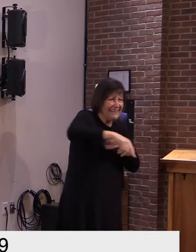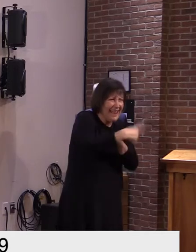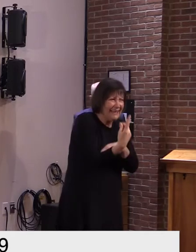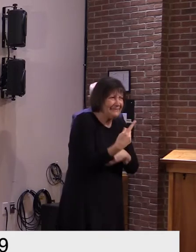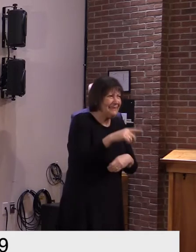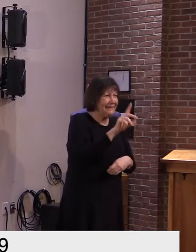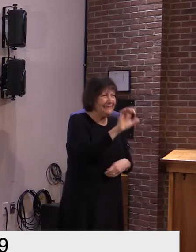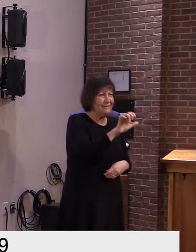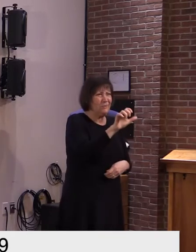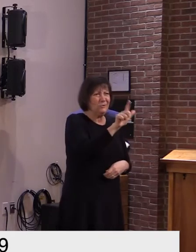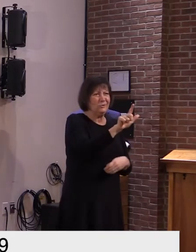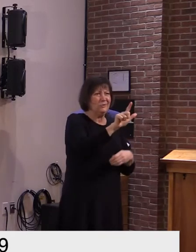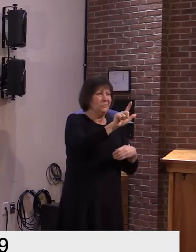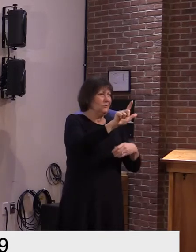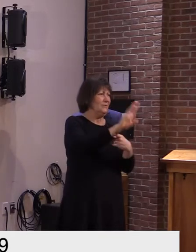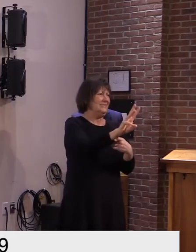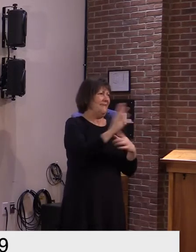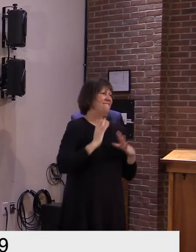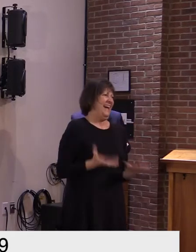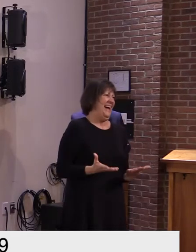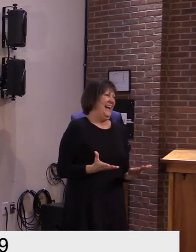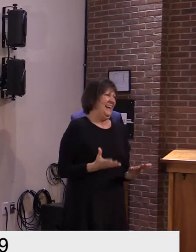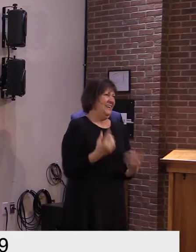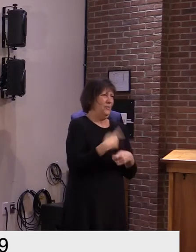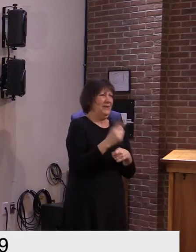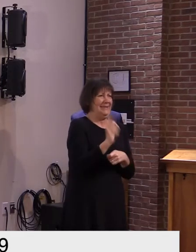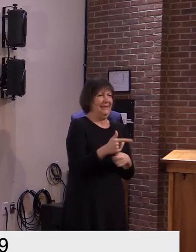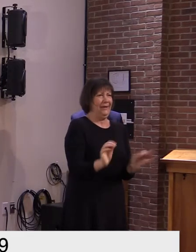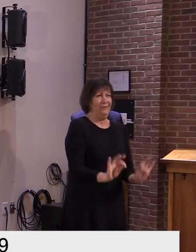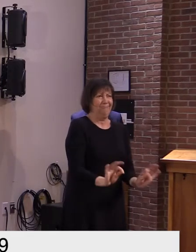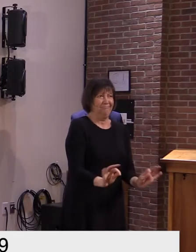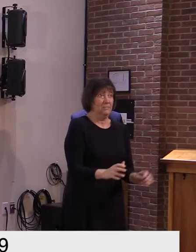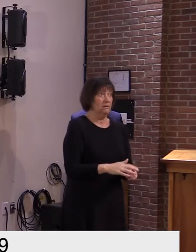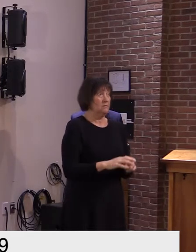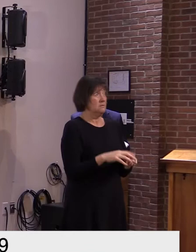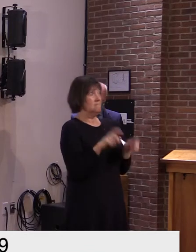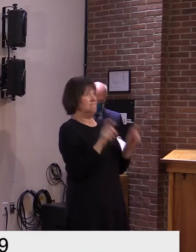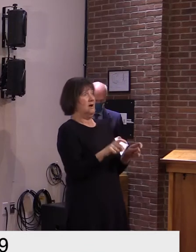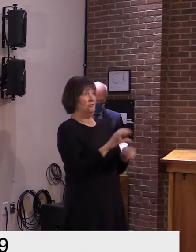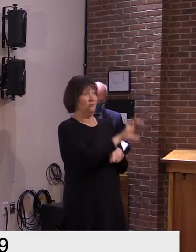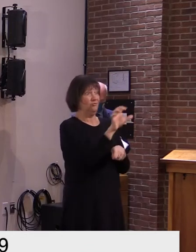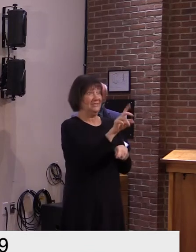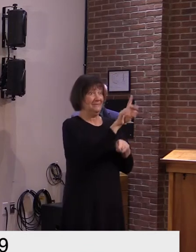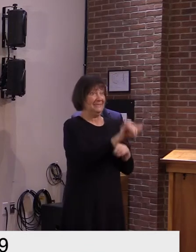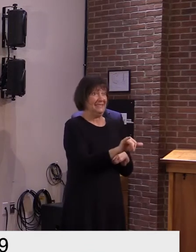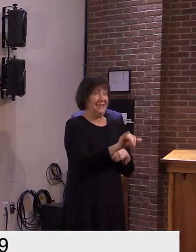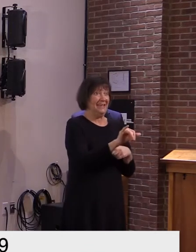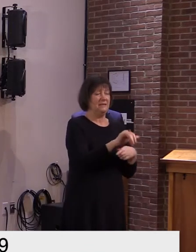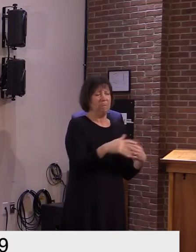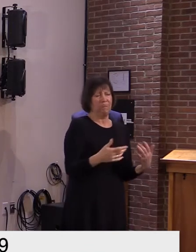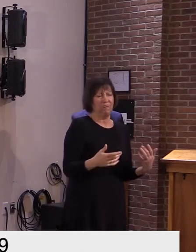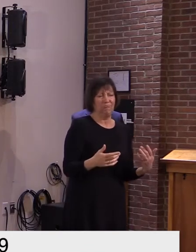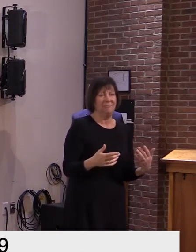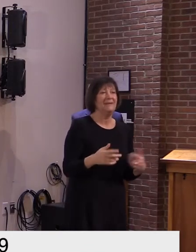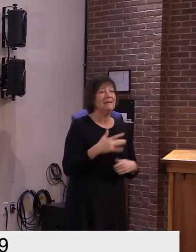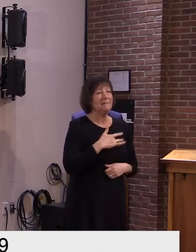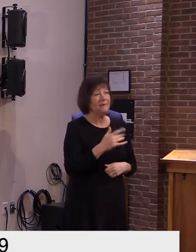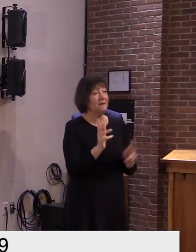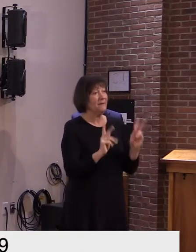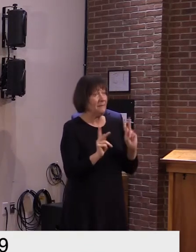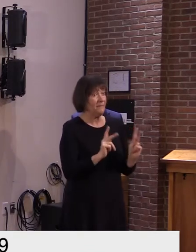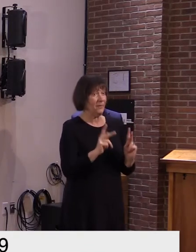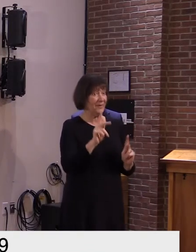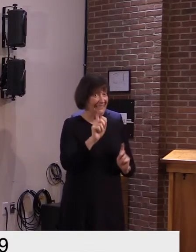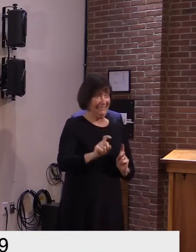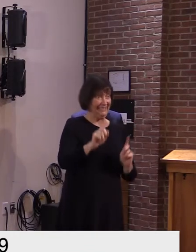gathering a week before. So that's not something that should be urgent. So any Vermonter who needs a test will usually need it because they're